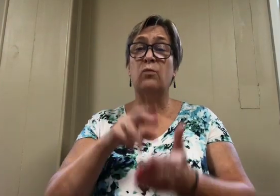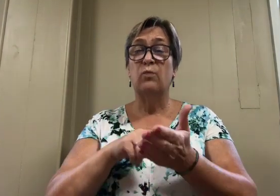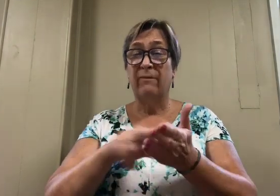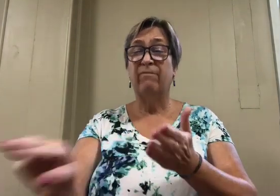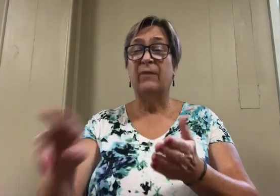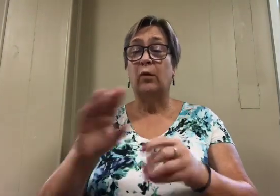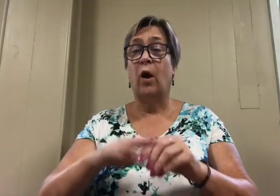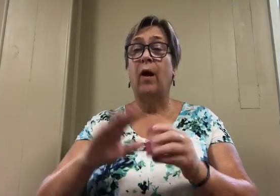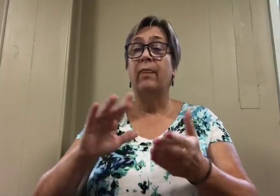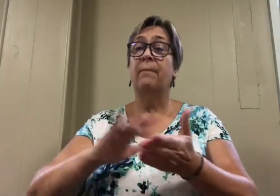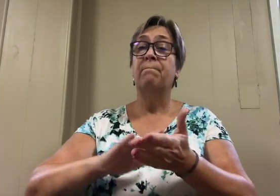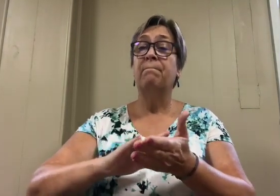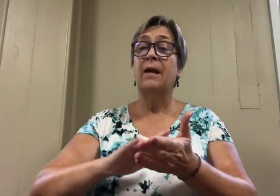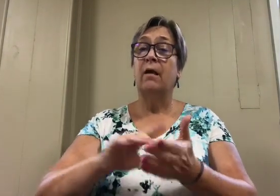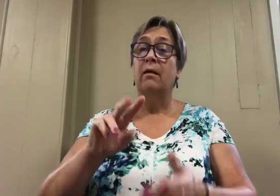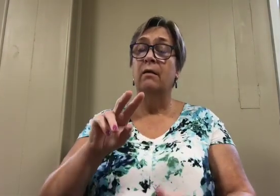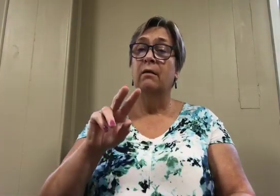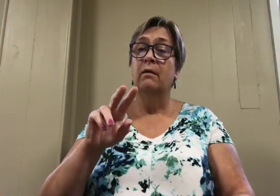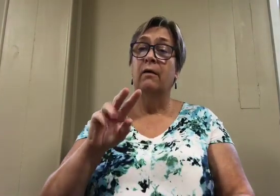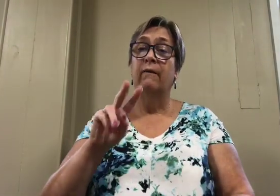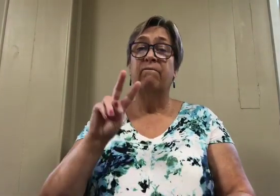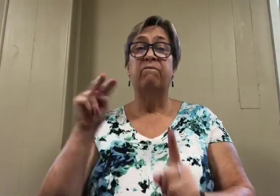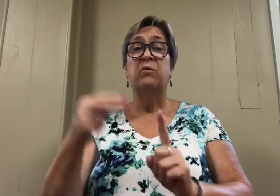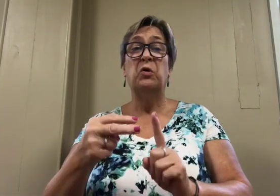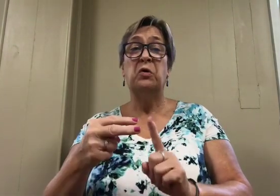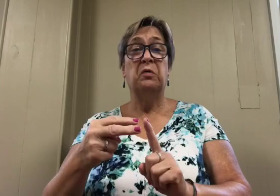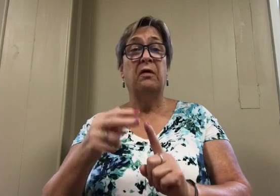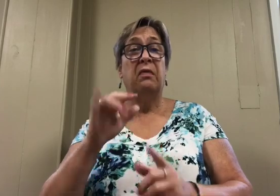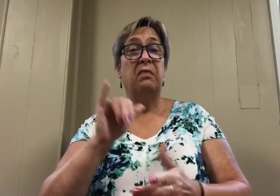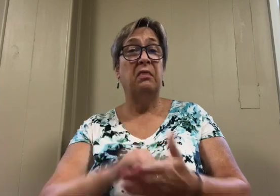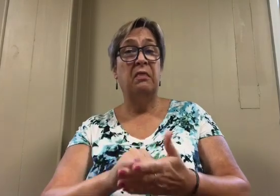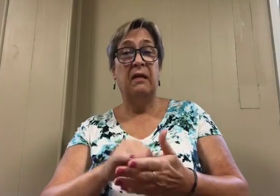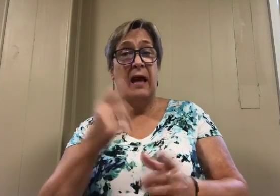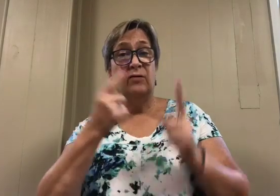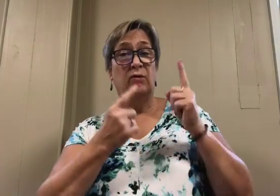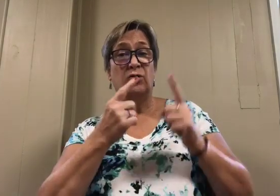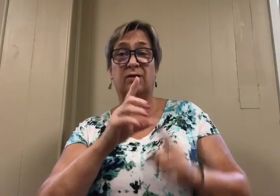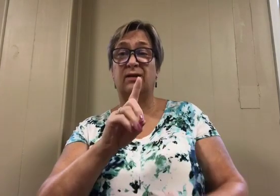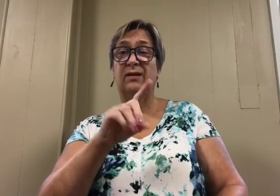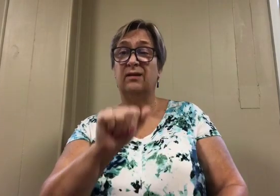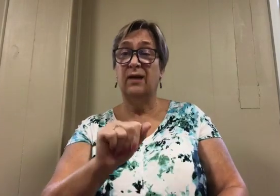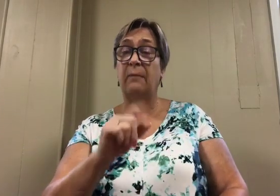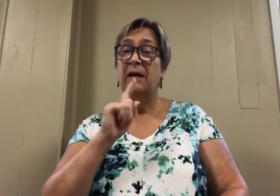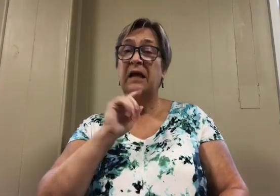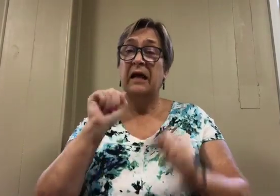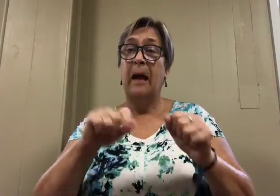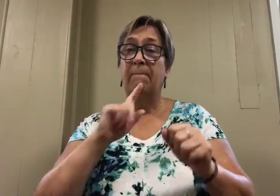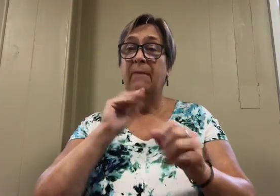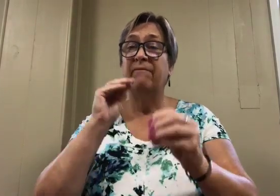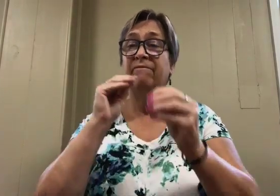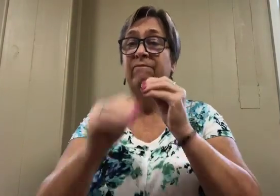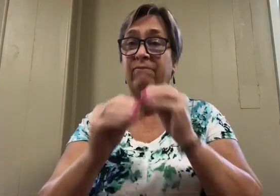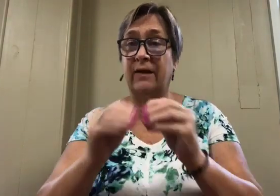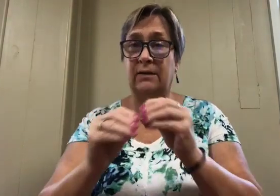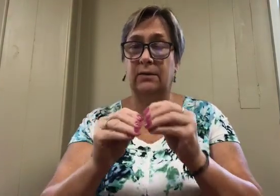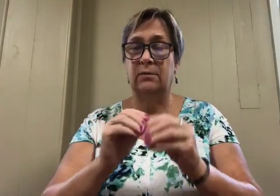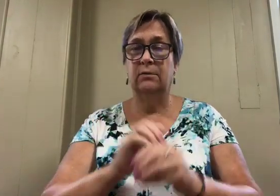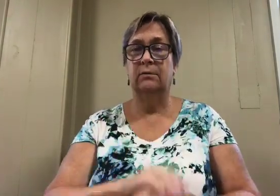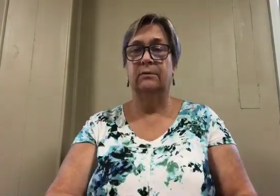Audism is really a reflection on a medical perspective that a disability might